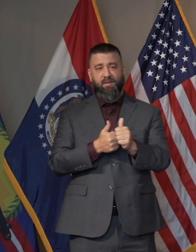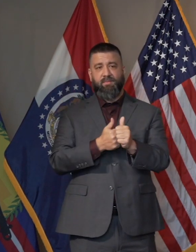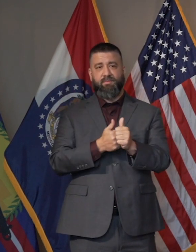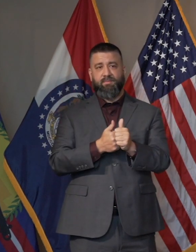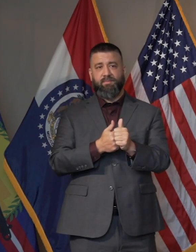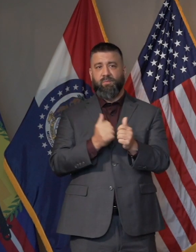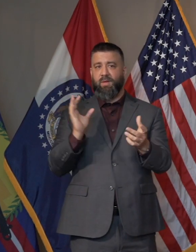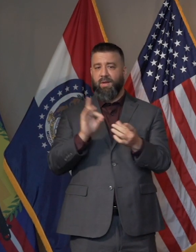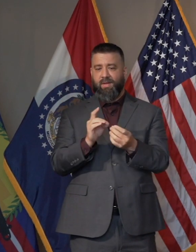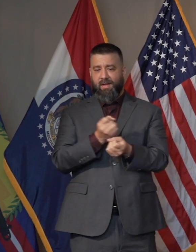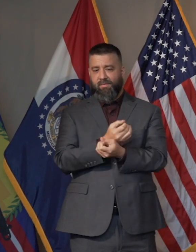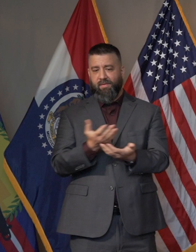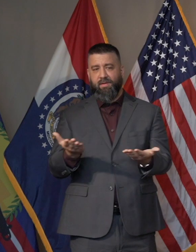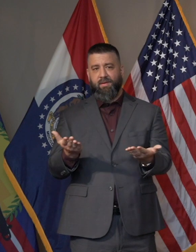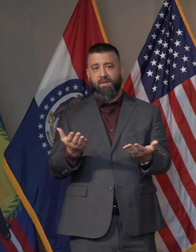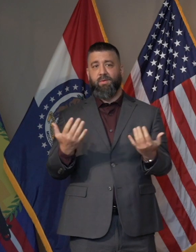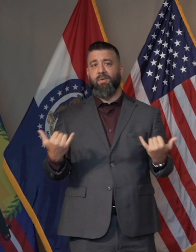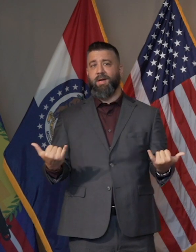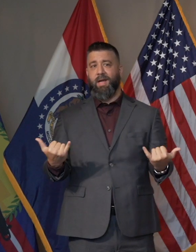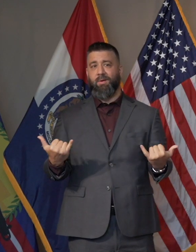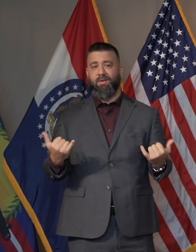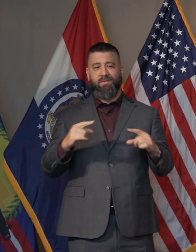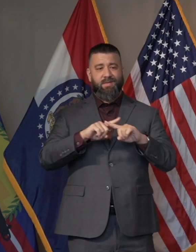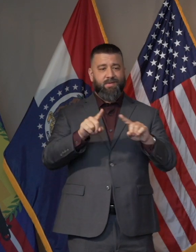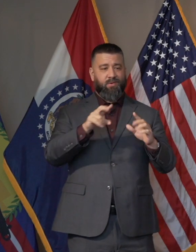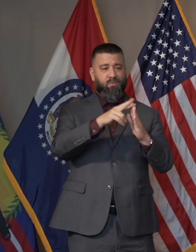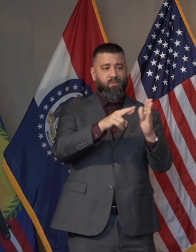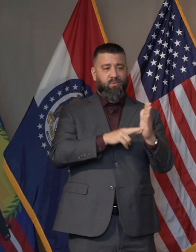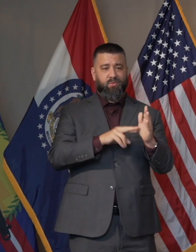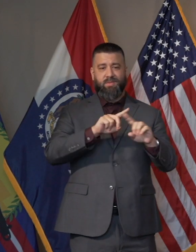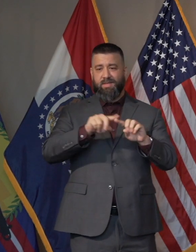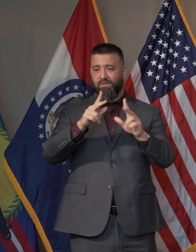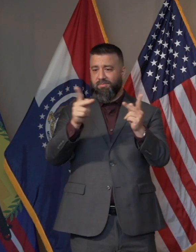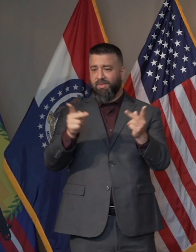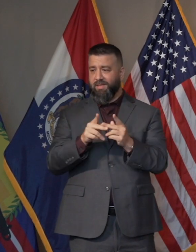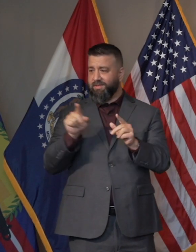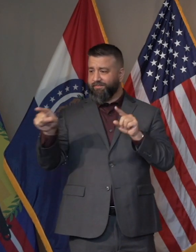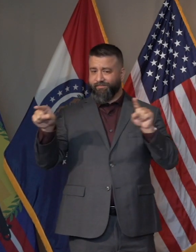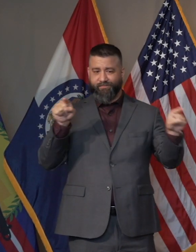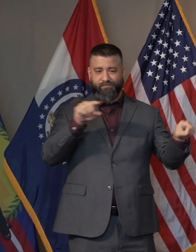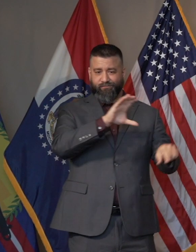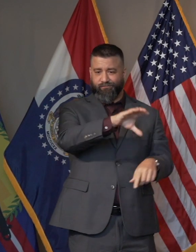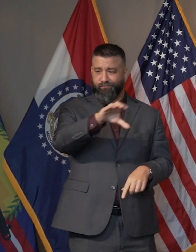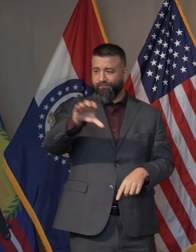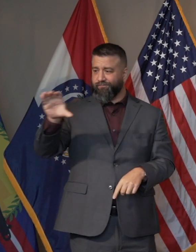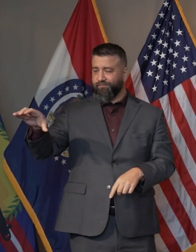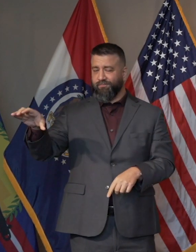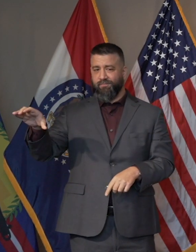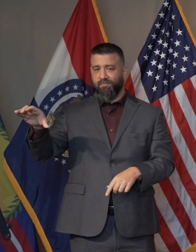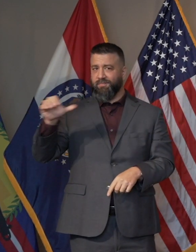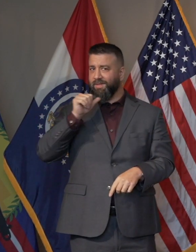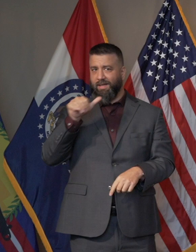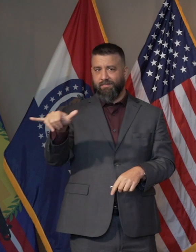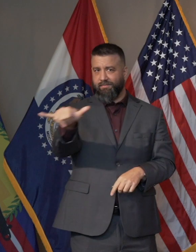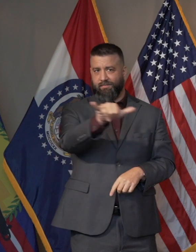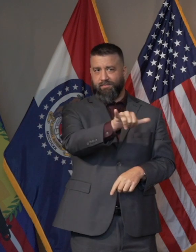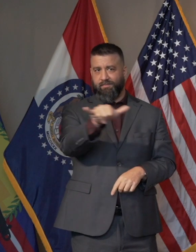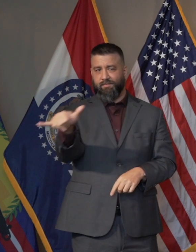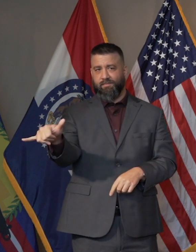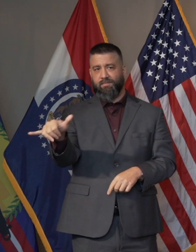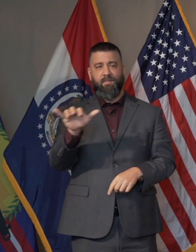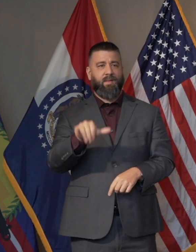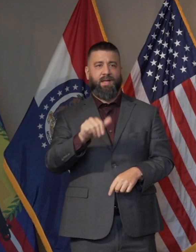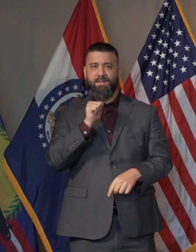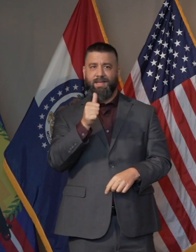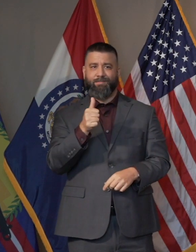events. Right now, we're left with a patchwork of public health orders by local jurisdiction, and that